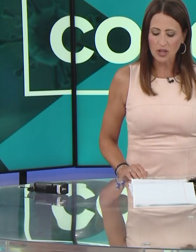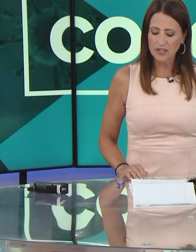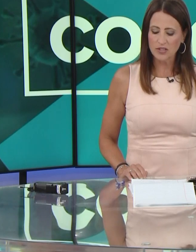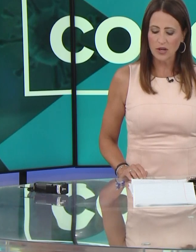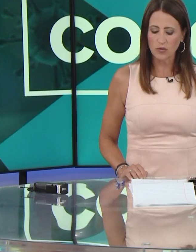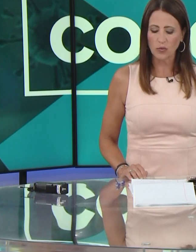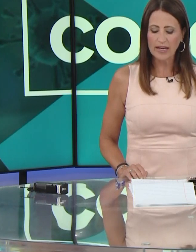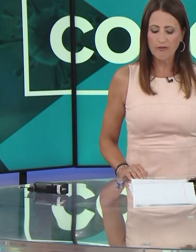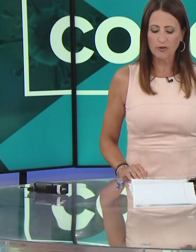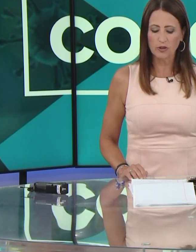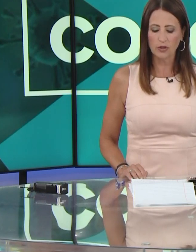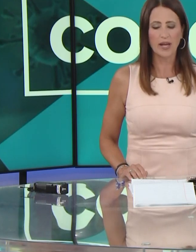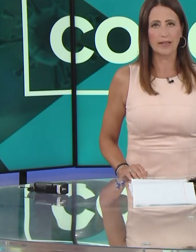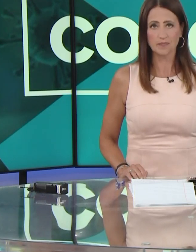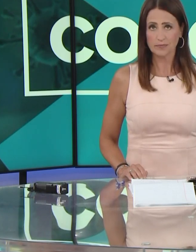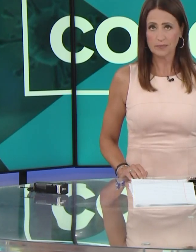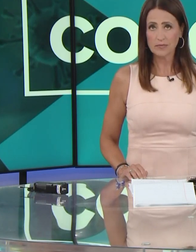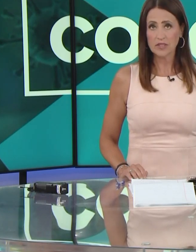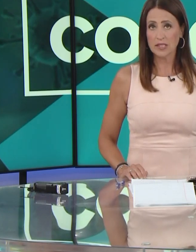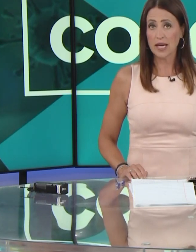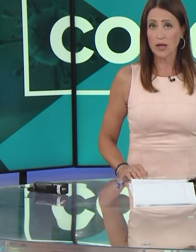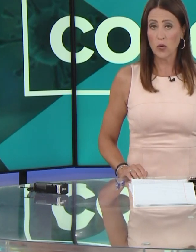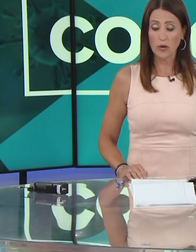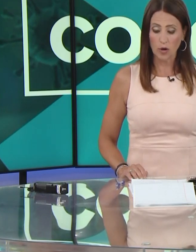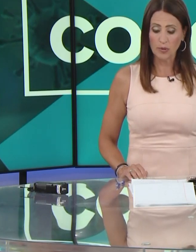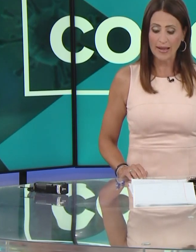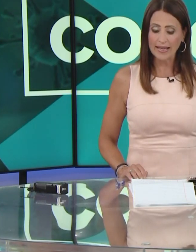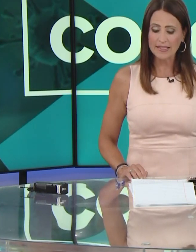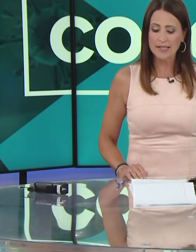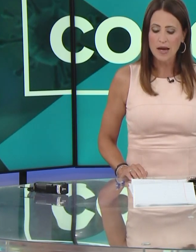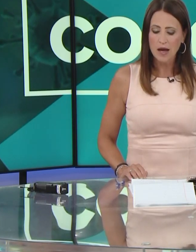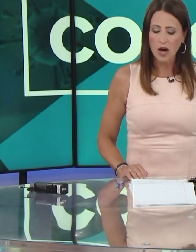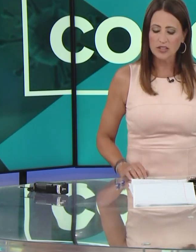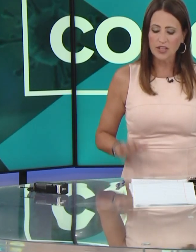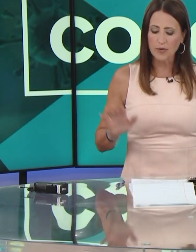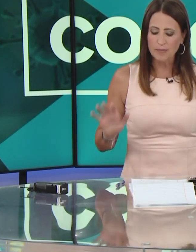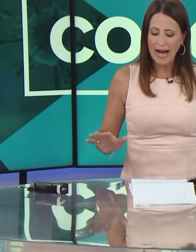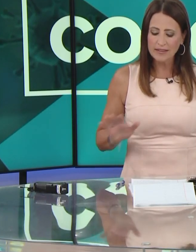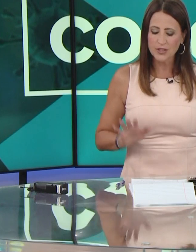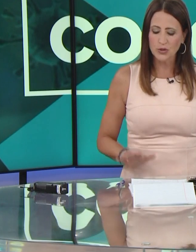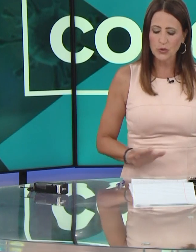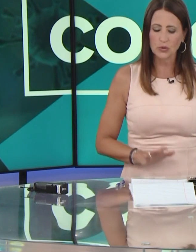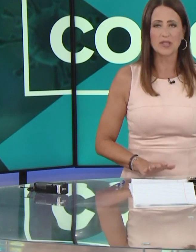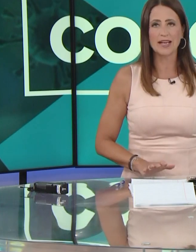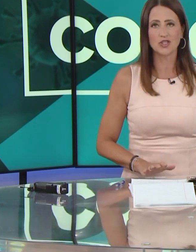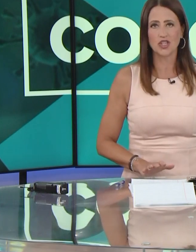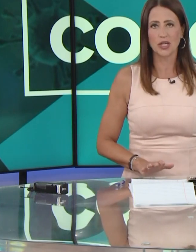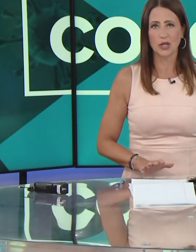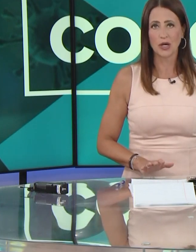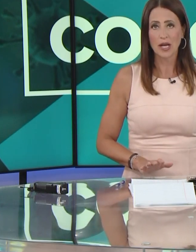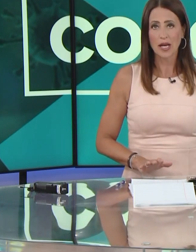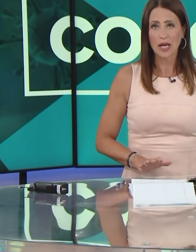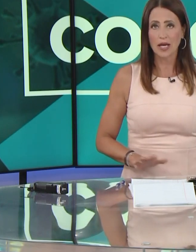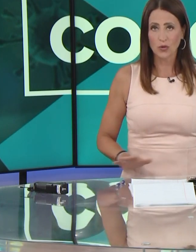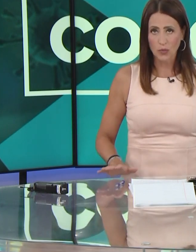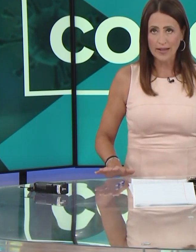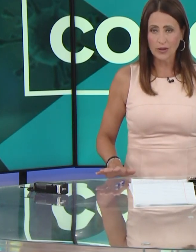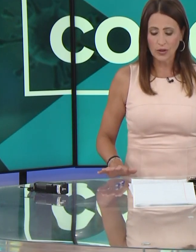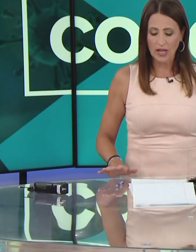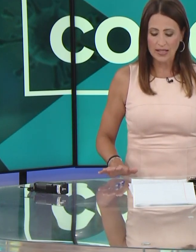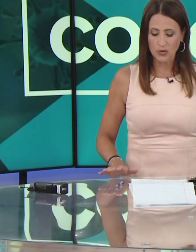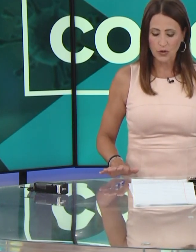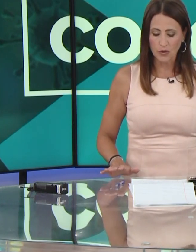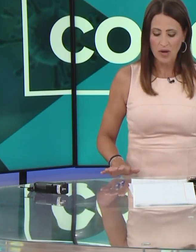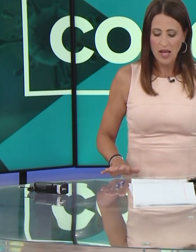announced Arkansas ready for learning, saying, quote, "Our plans are to go back to school next year in a